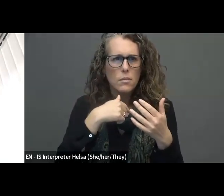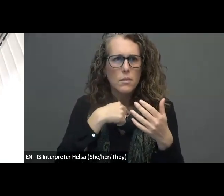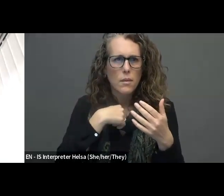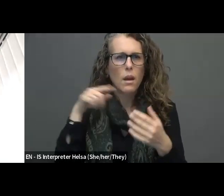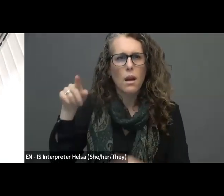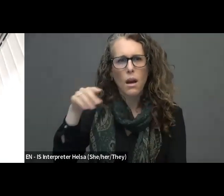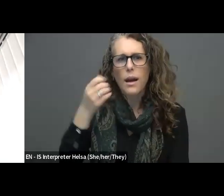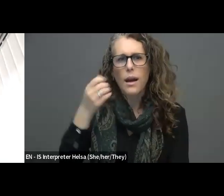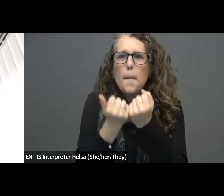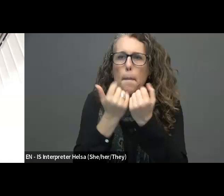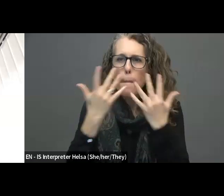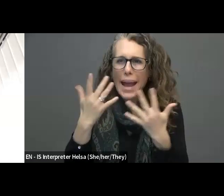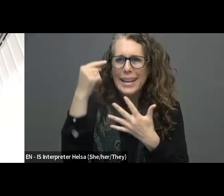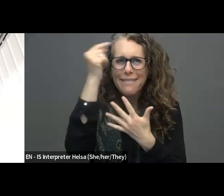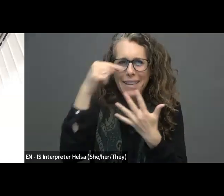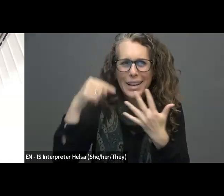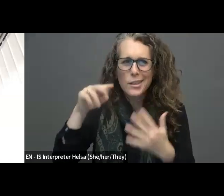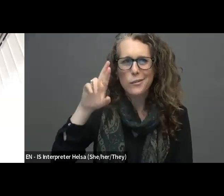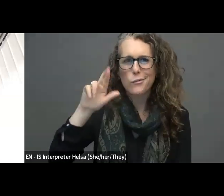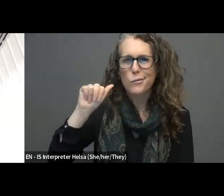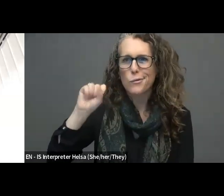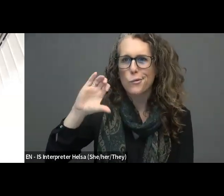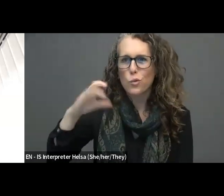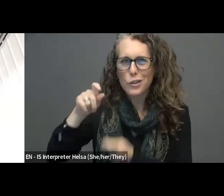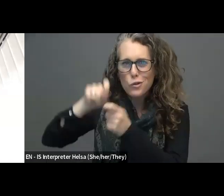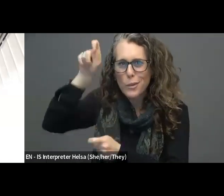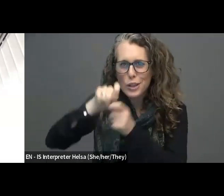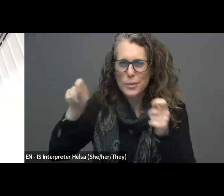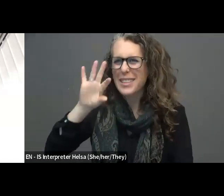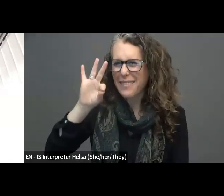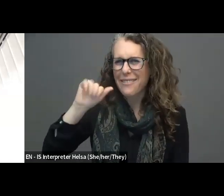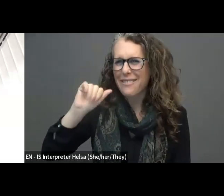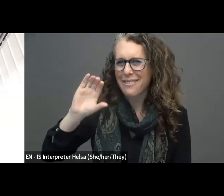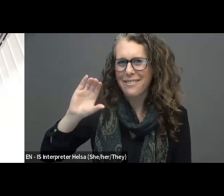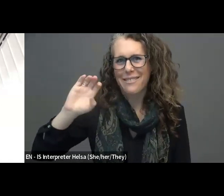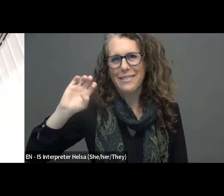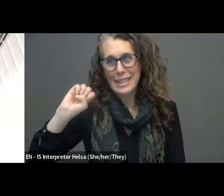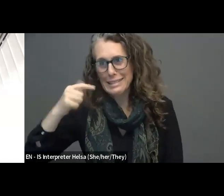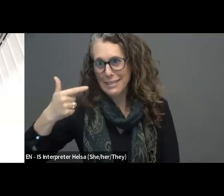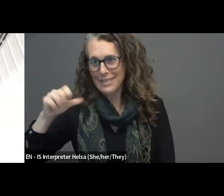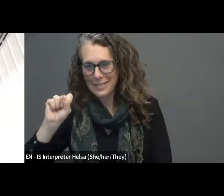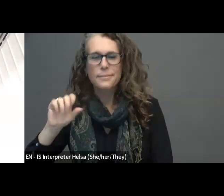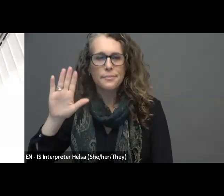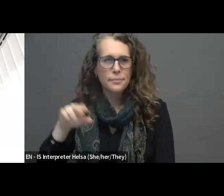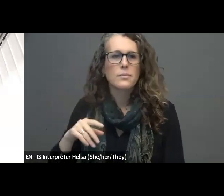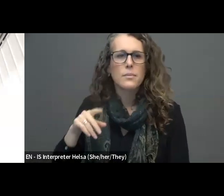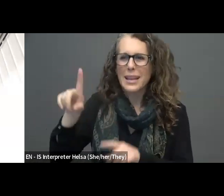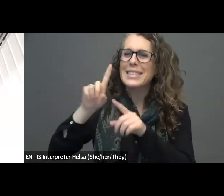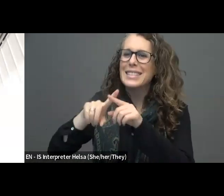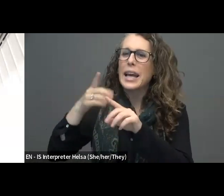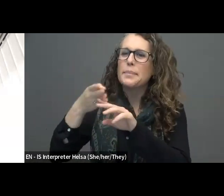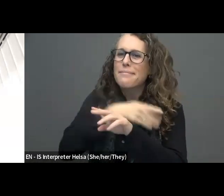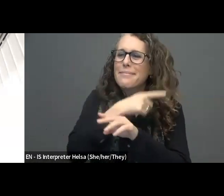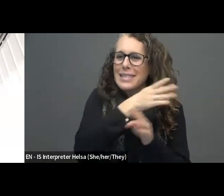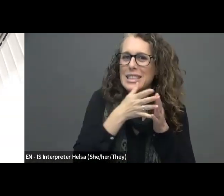see whether what Nivia was talking about before actually also holds up for